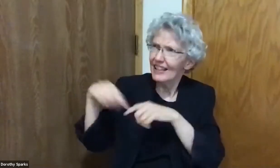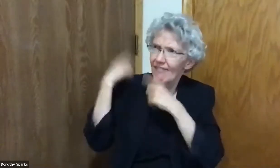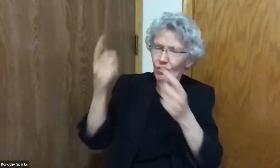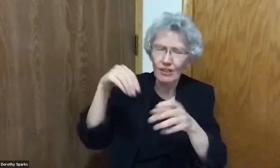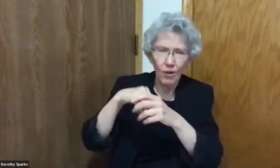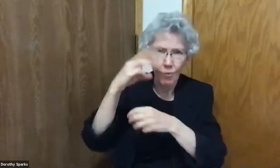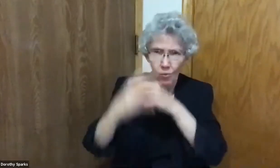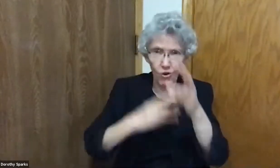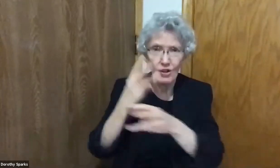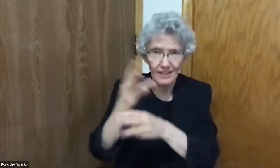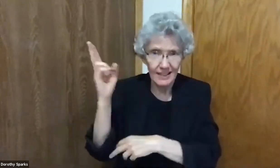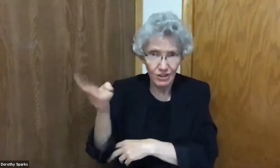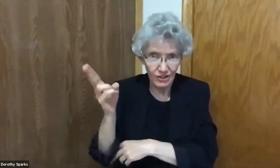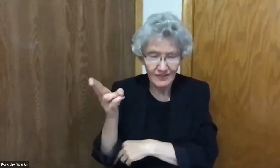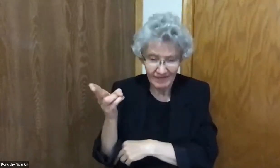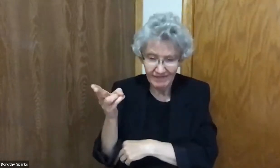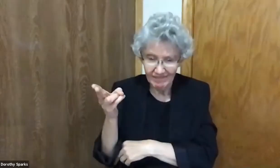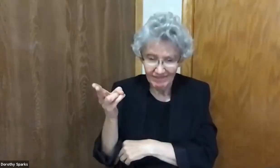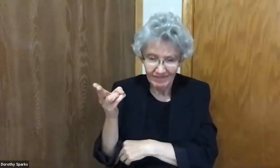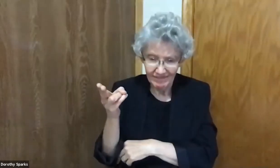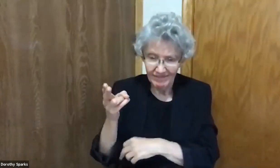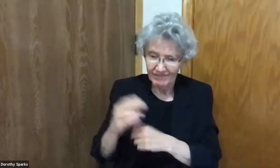and how our knowledge has grown